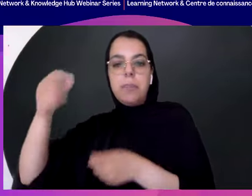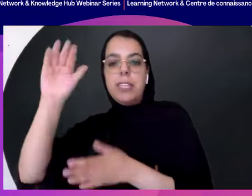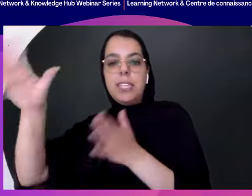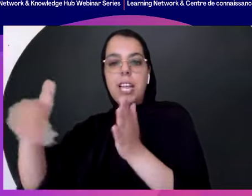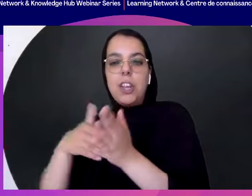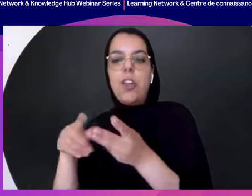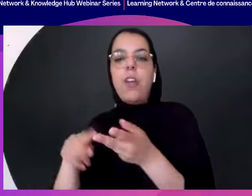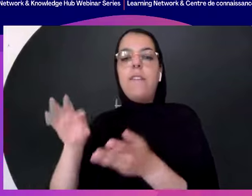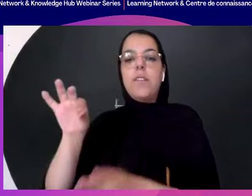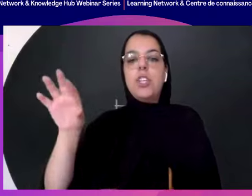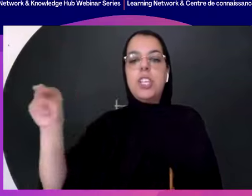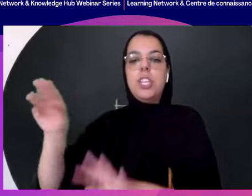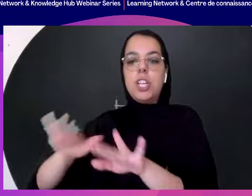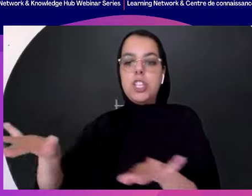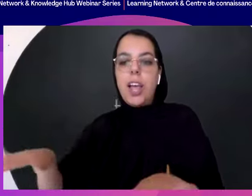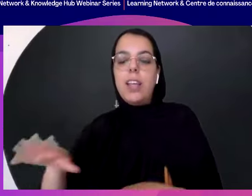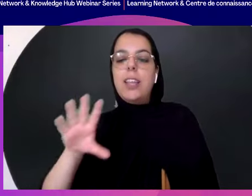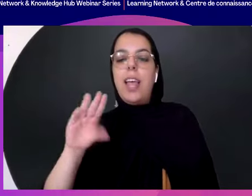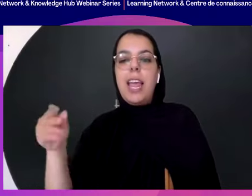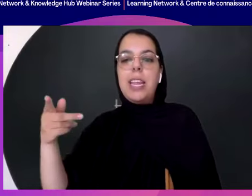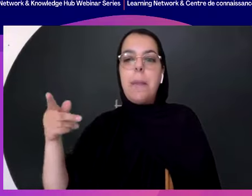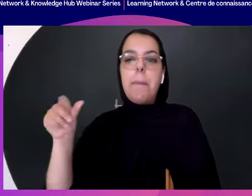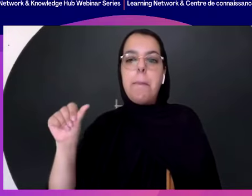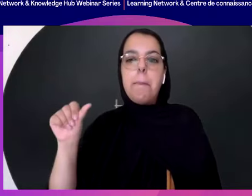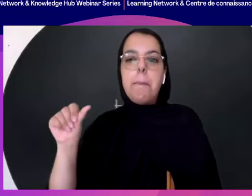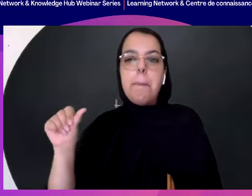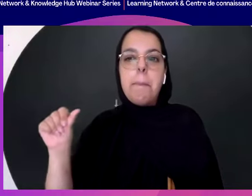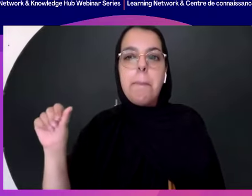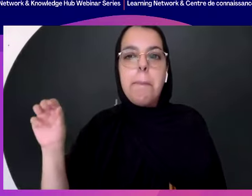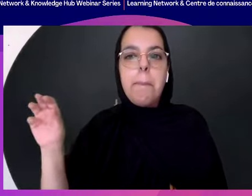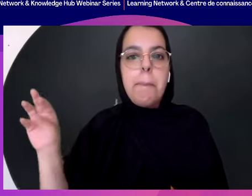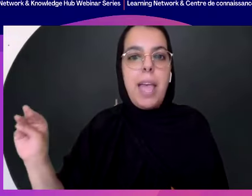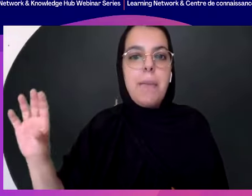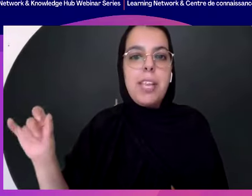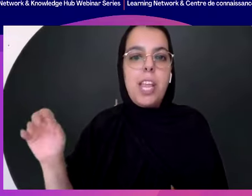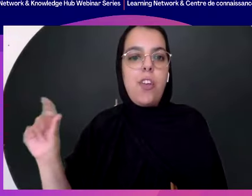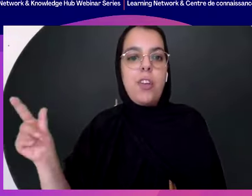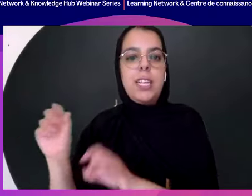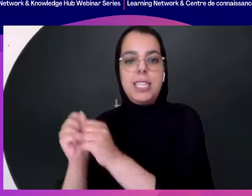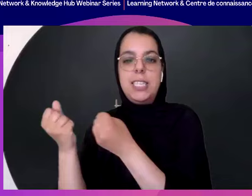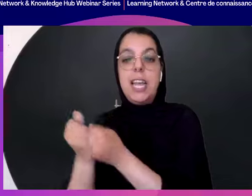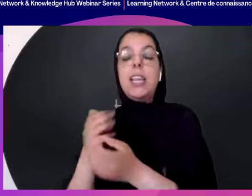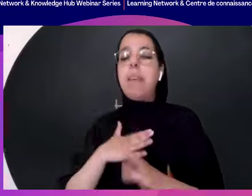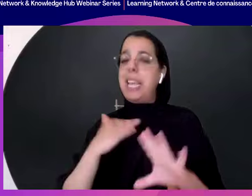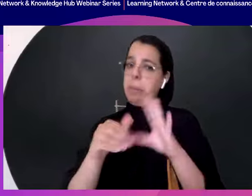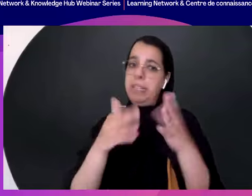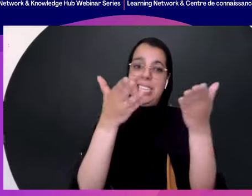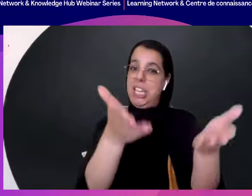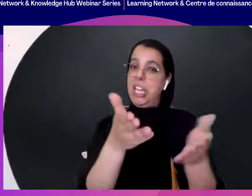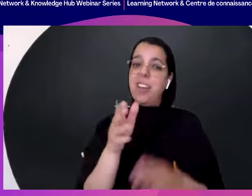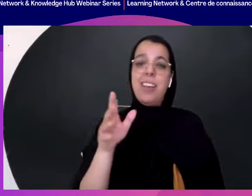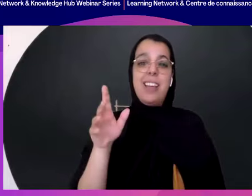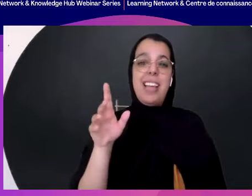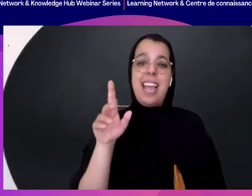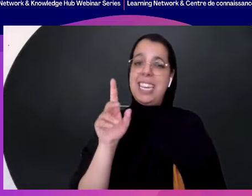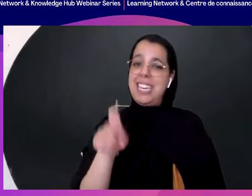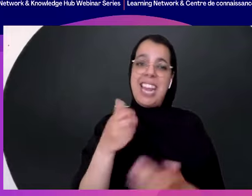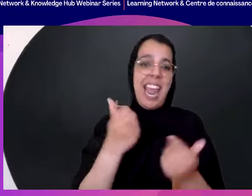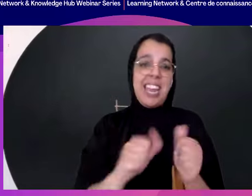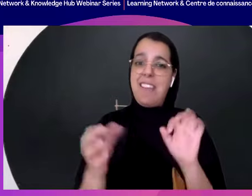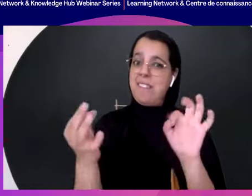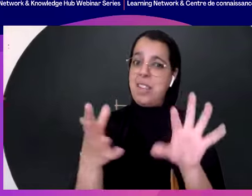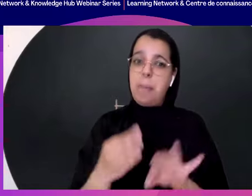please, my email's here. Please, I encourage you to give any feedback. We're trying to improve